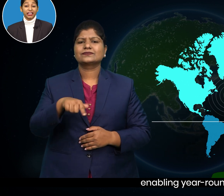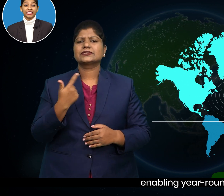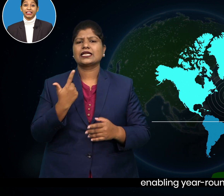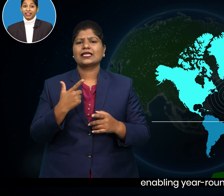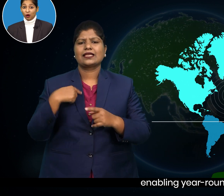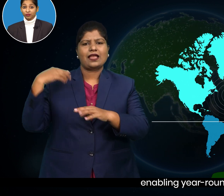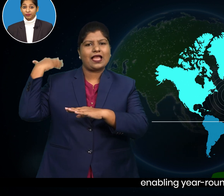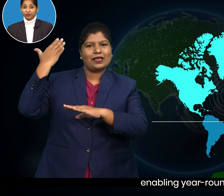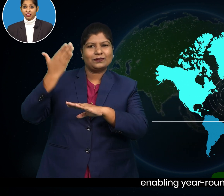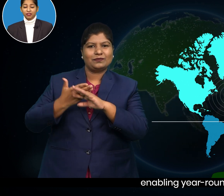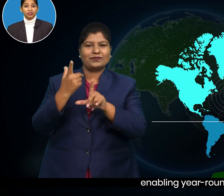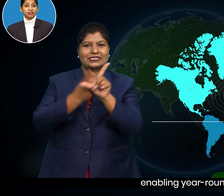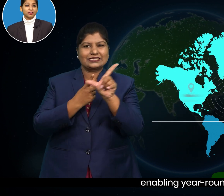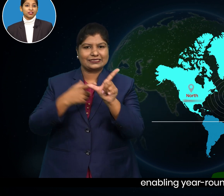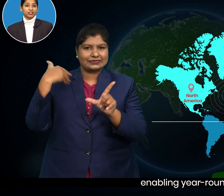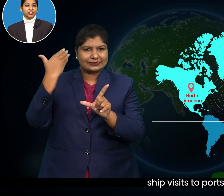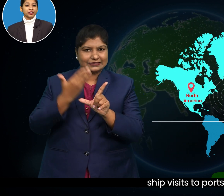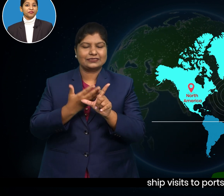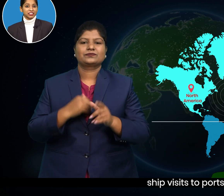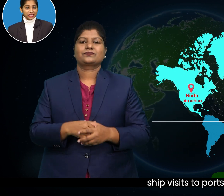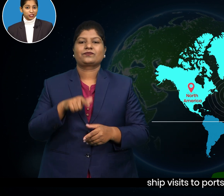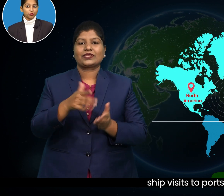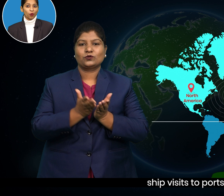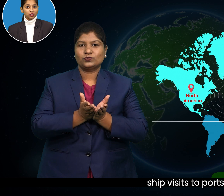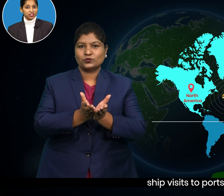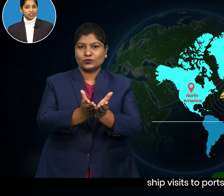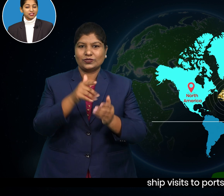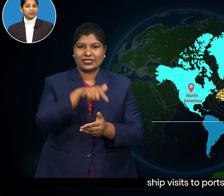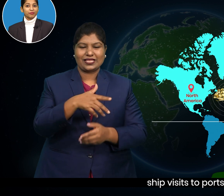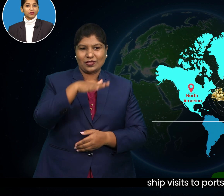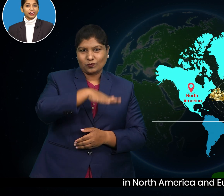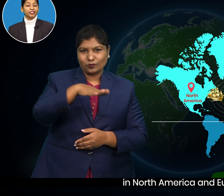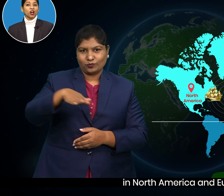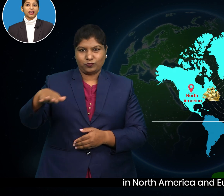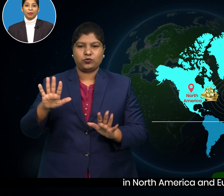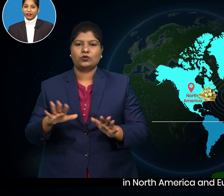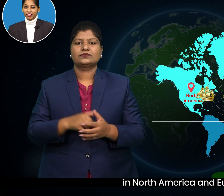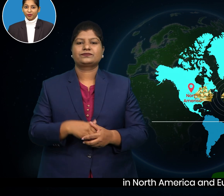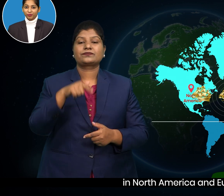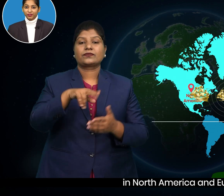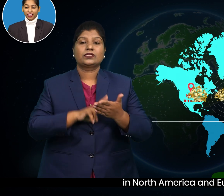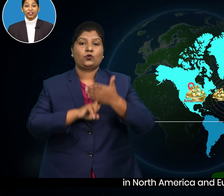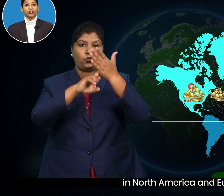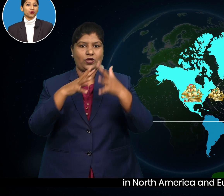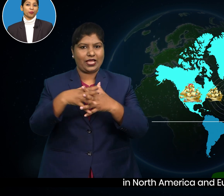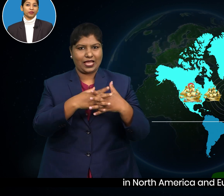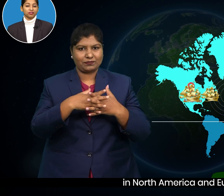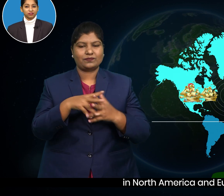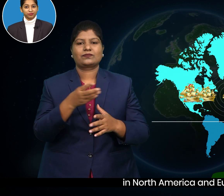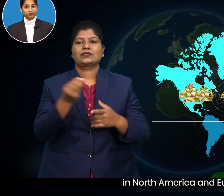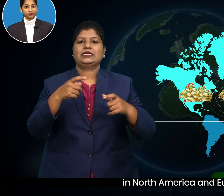Enabling year-round ship visits to ports in North America and